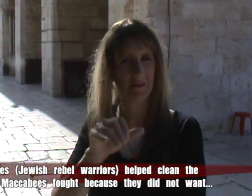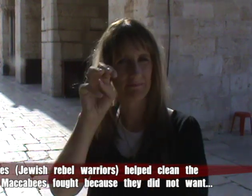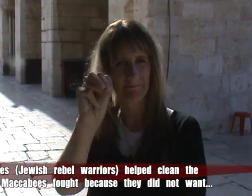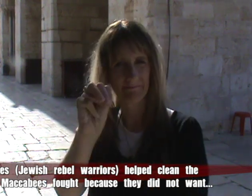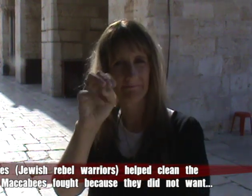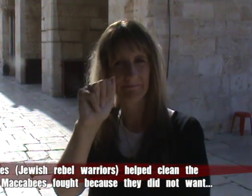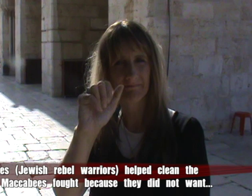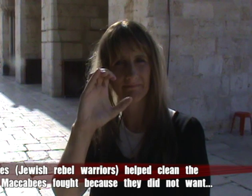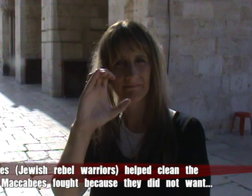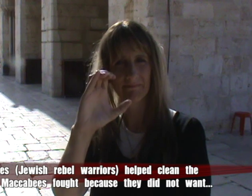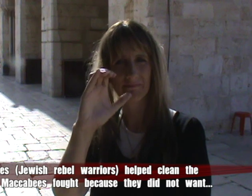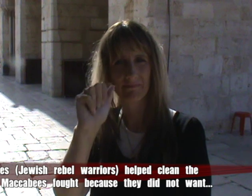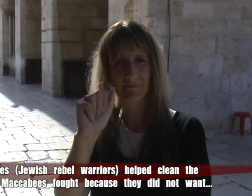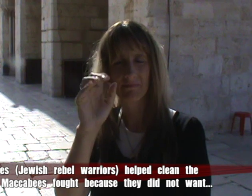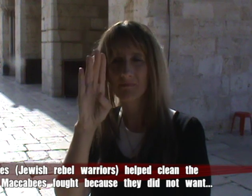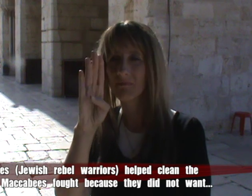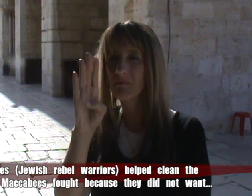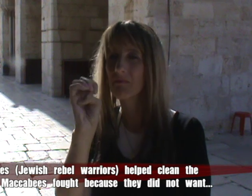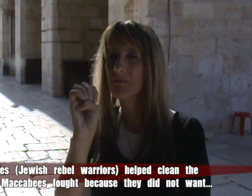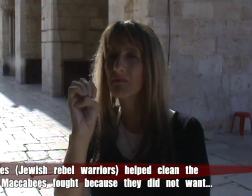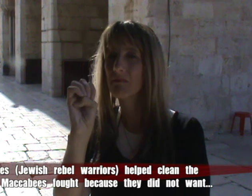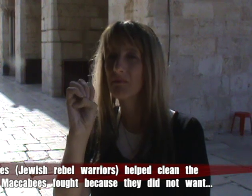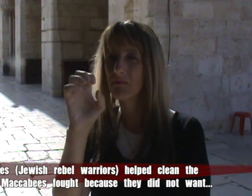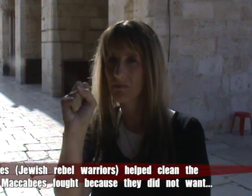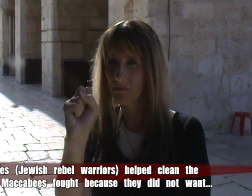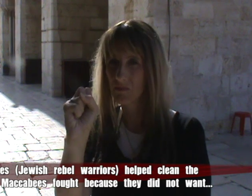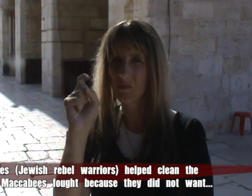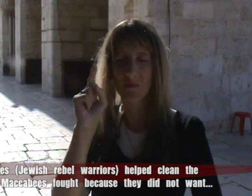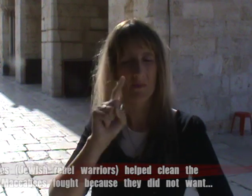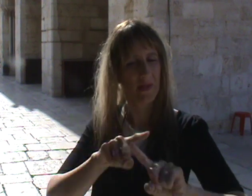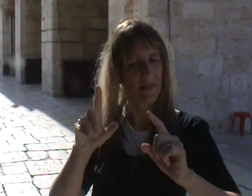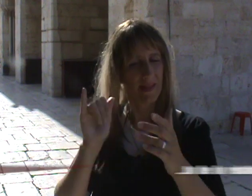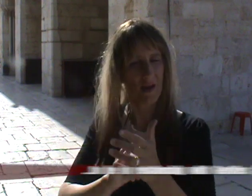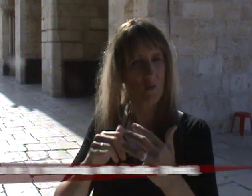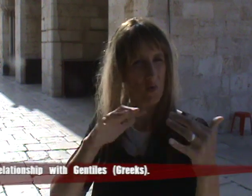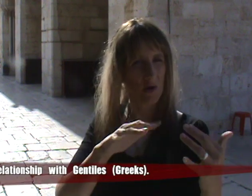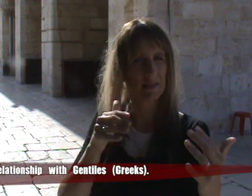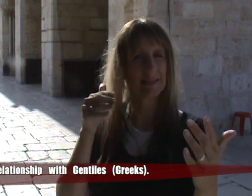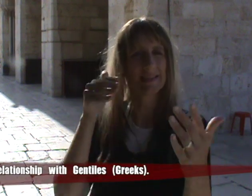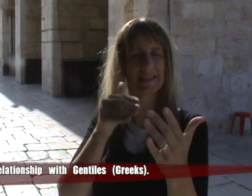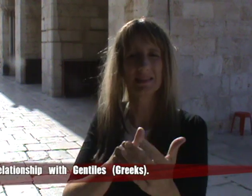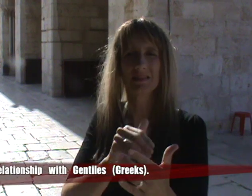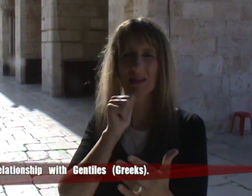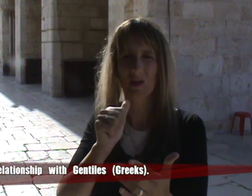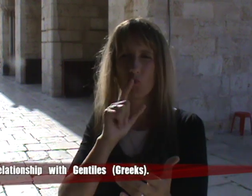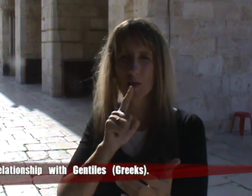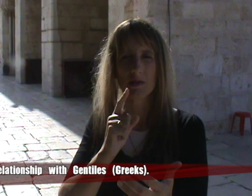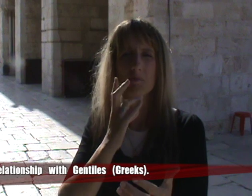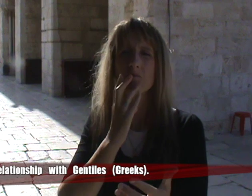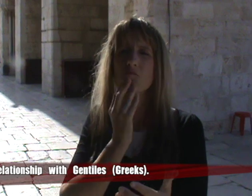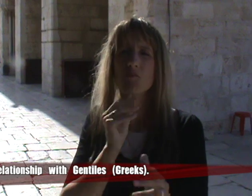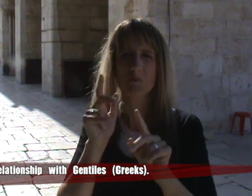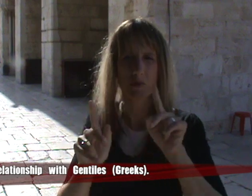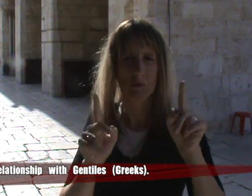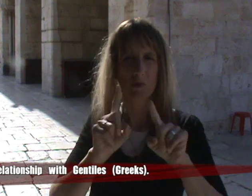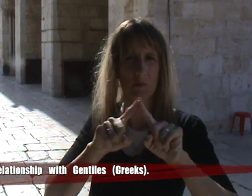temple. The Maccabees fought and were in war because they did not want to